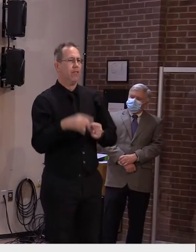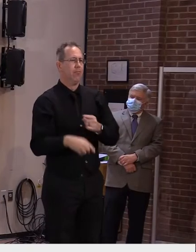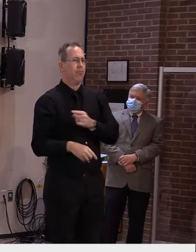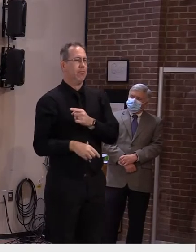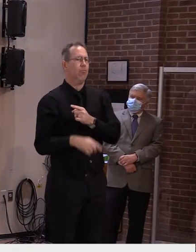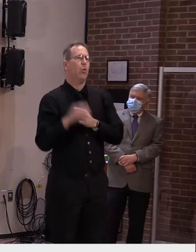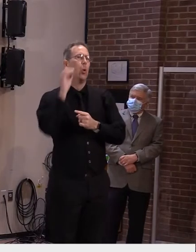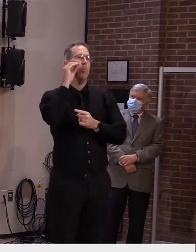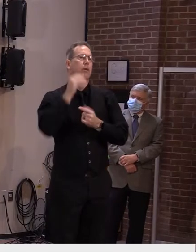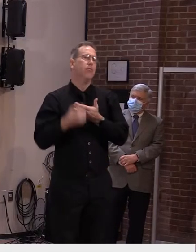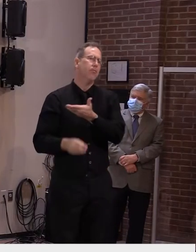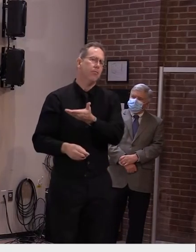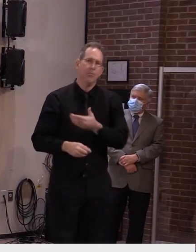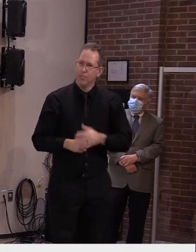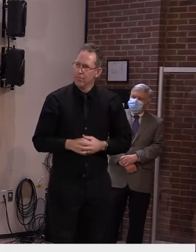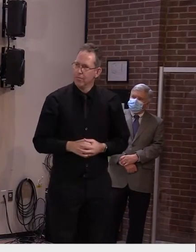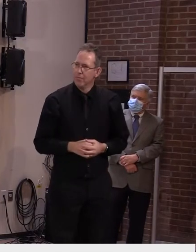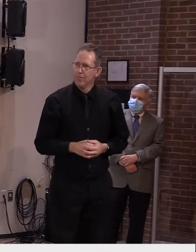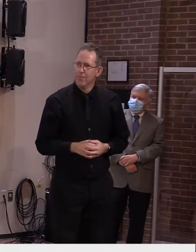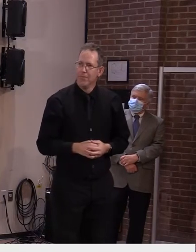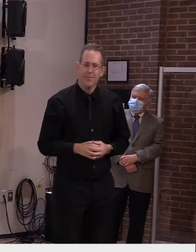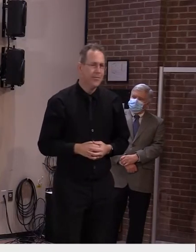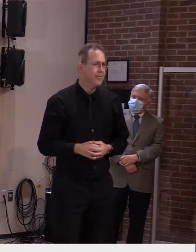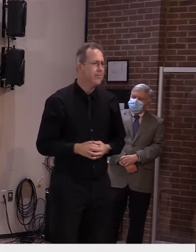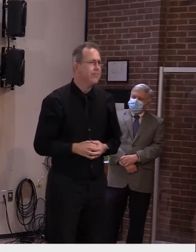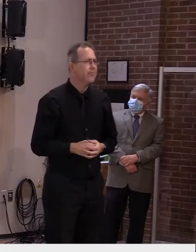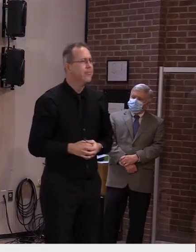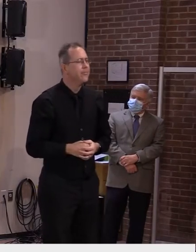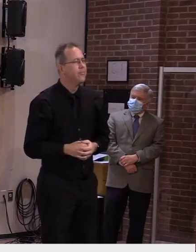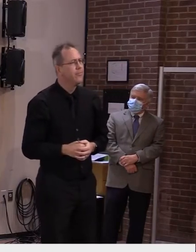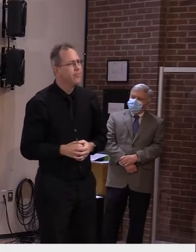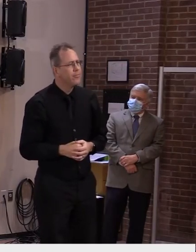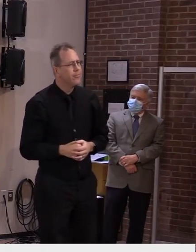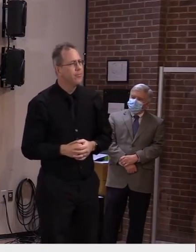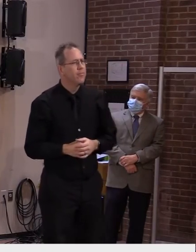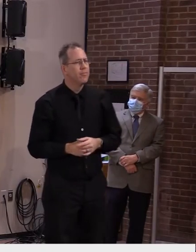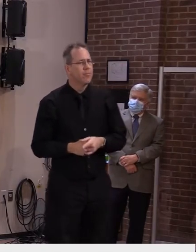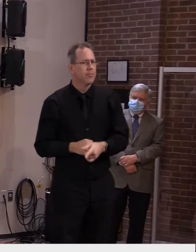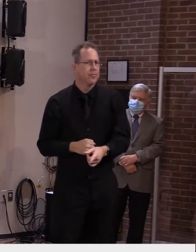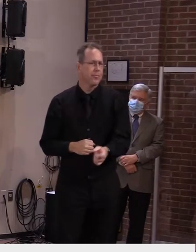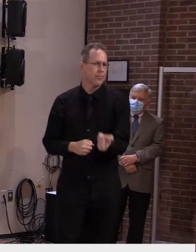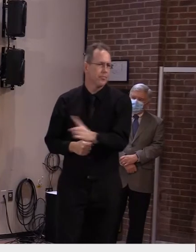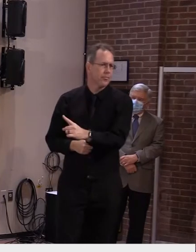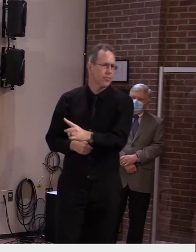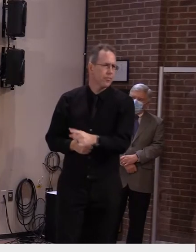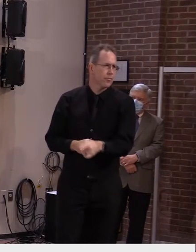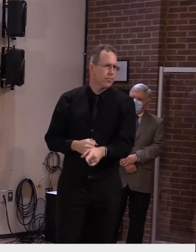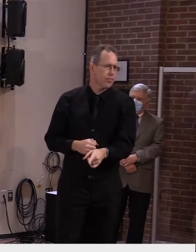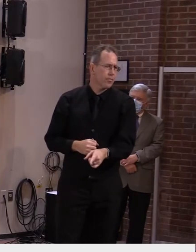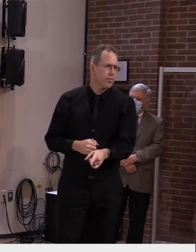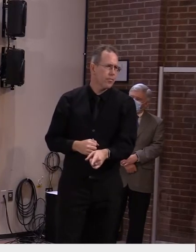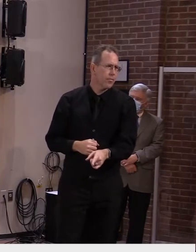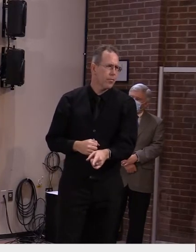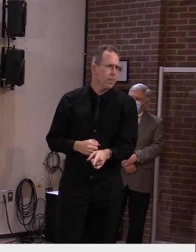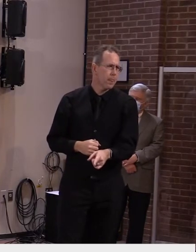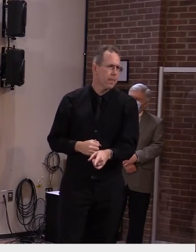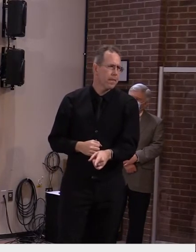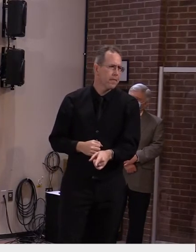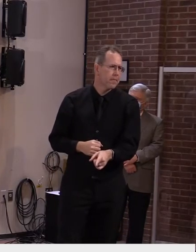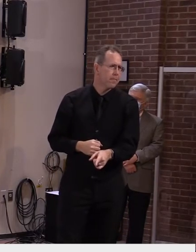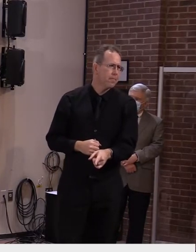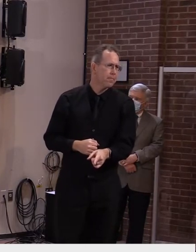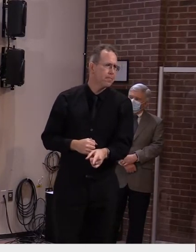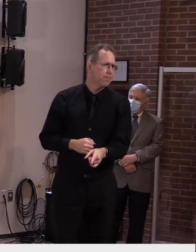I mean, I've put your recommendation, put an indoor mask on in pretty much every press conference story I have